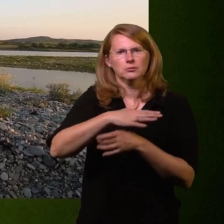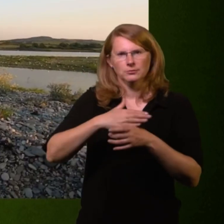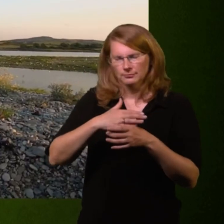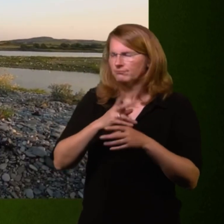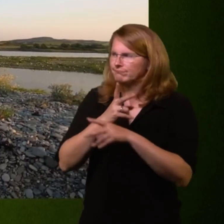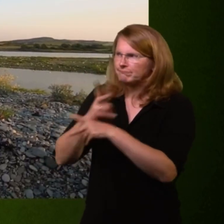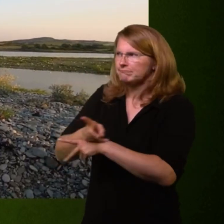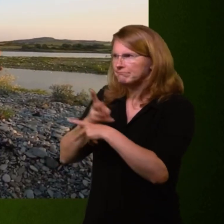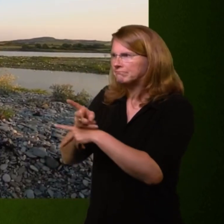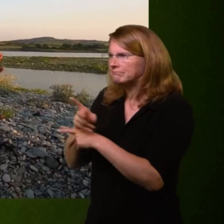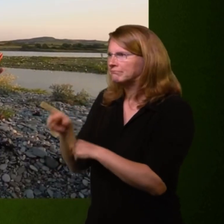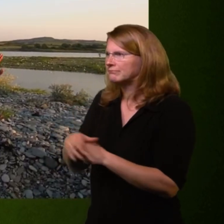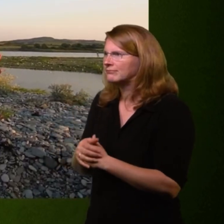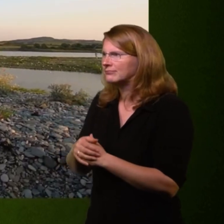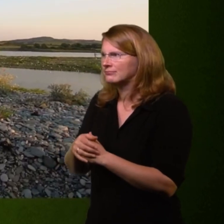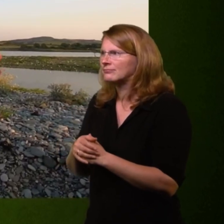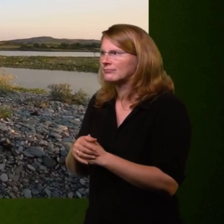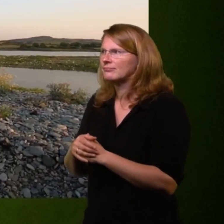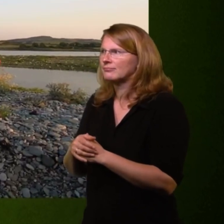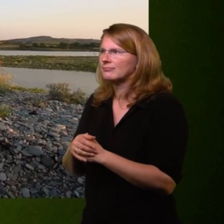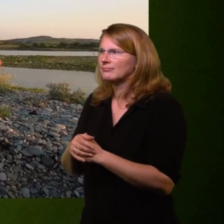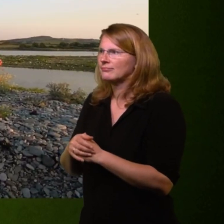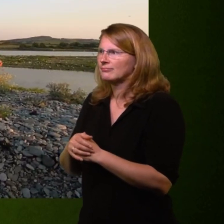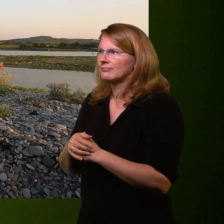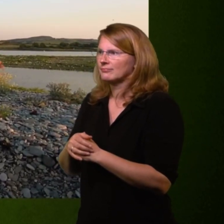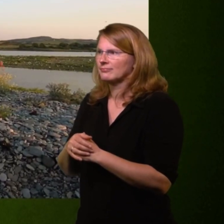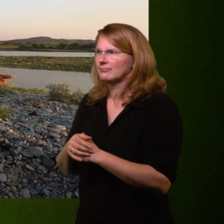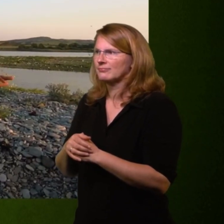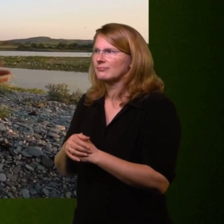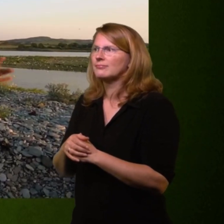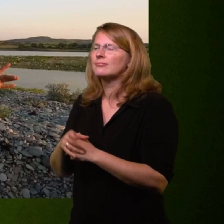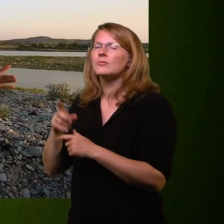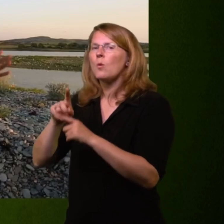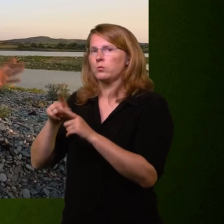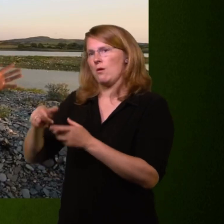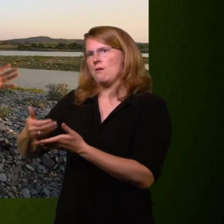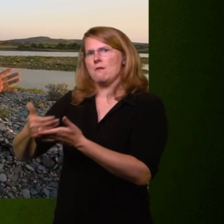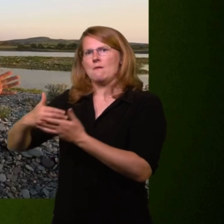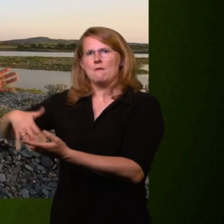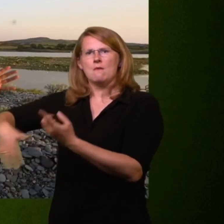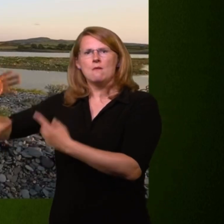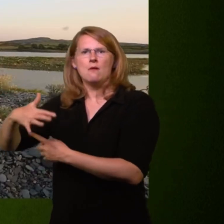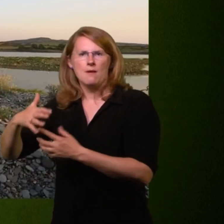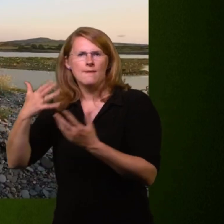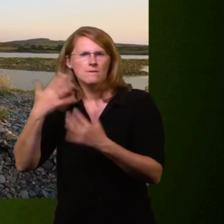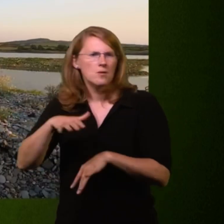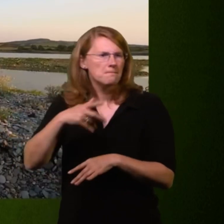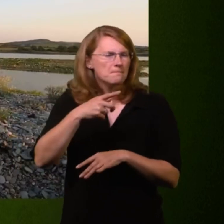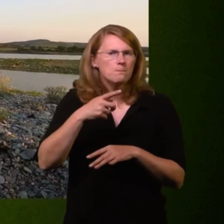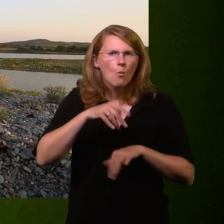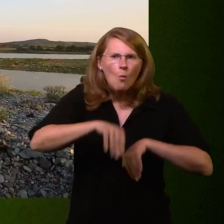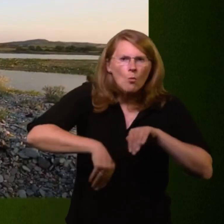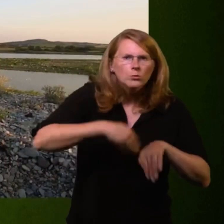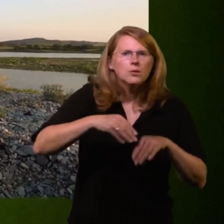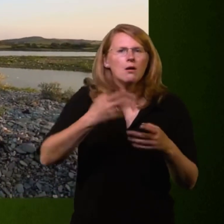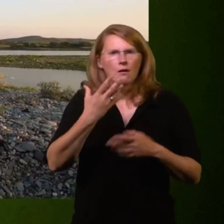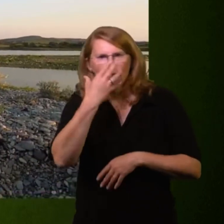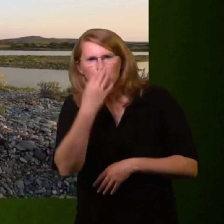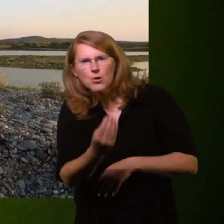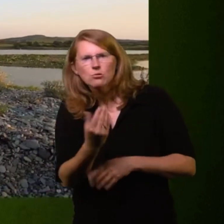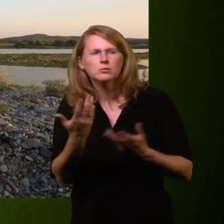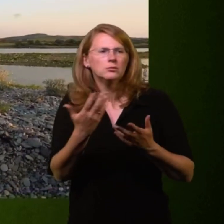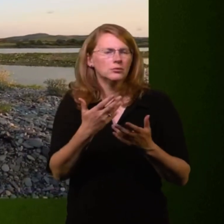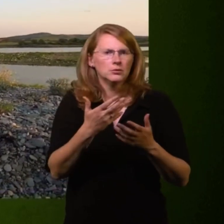that island there, they're relatively protected from ground predators, things like otters, foxes, even brown rats. But the other great thing about